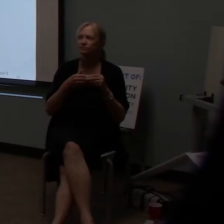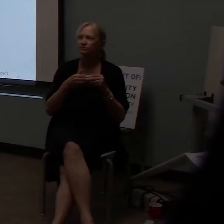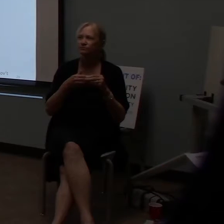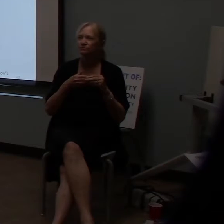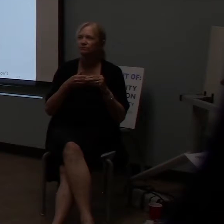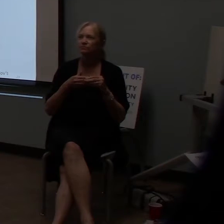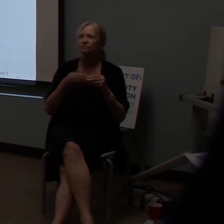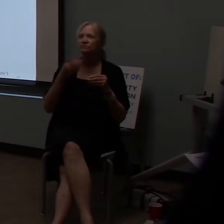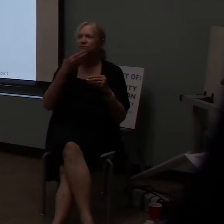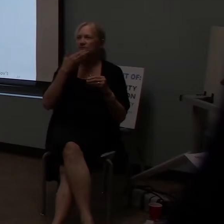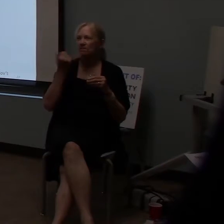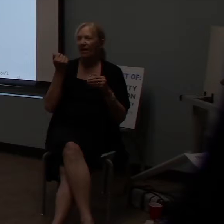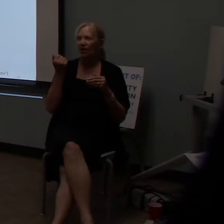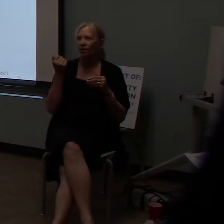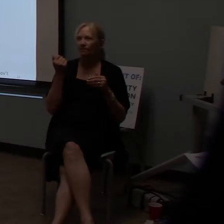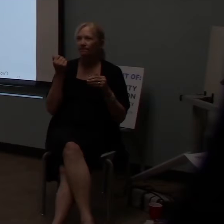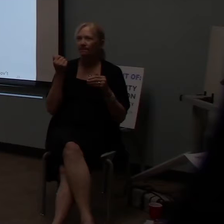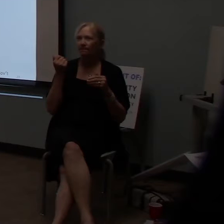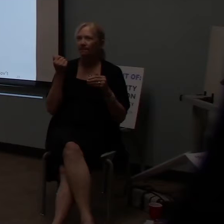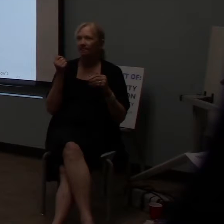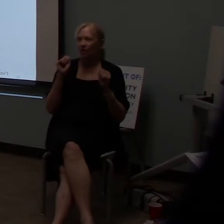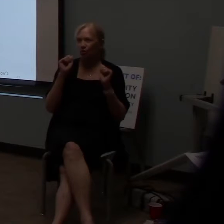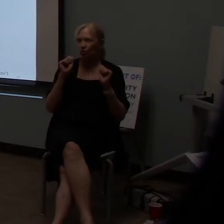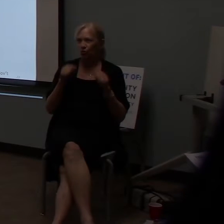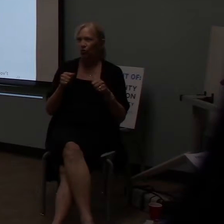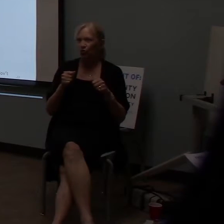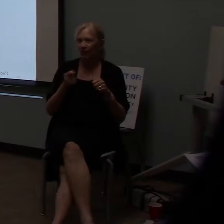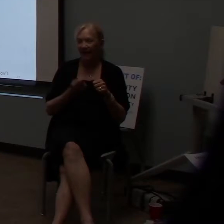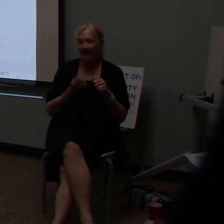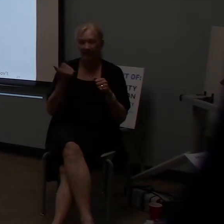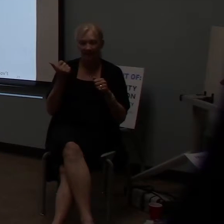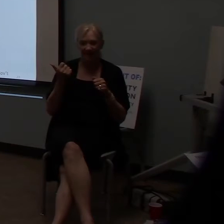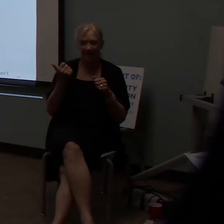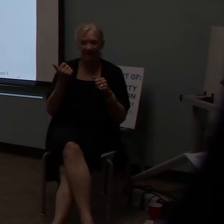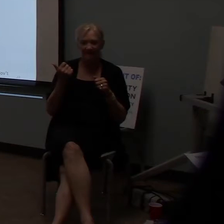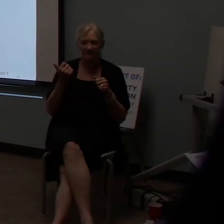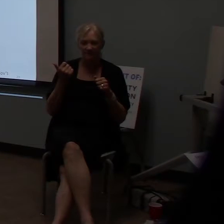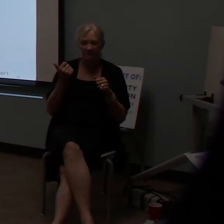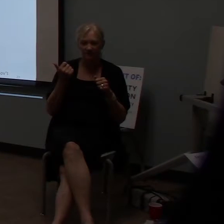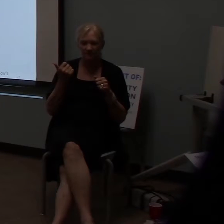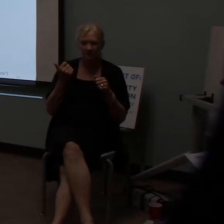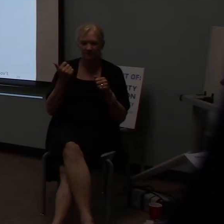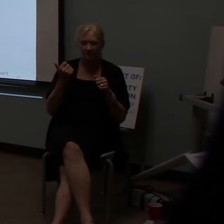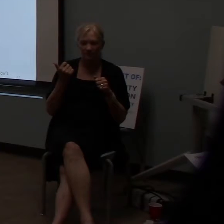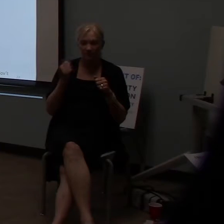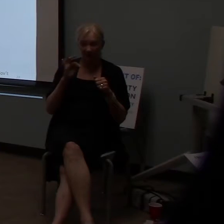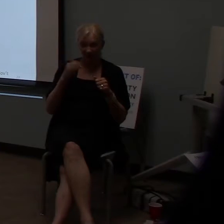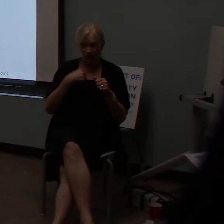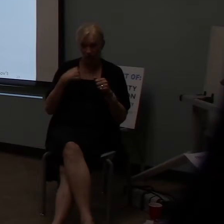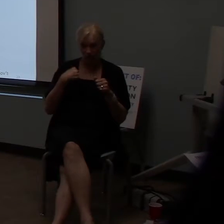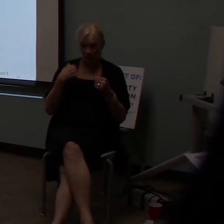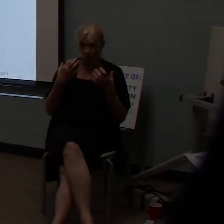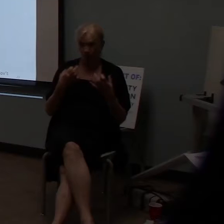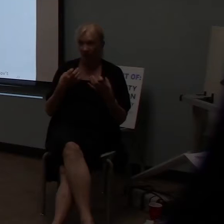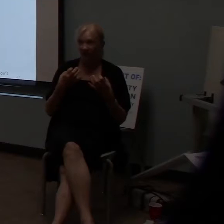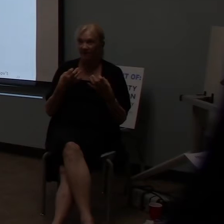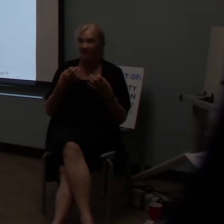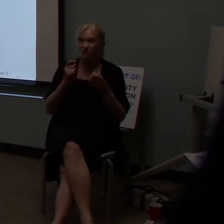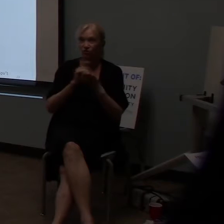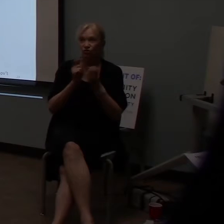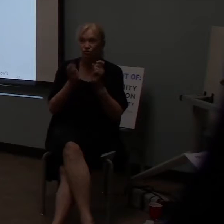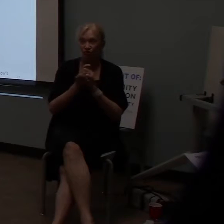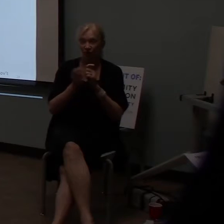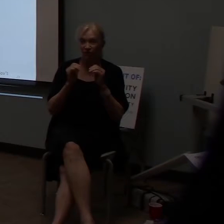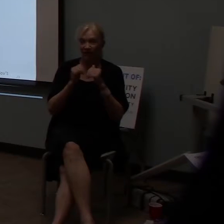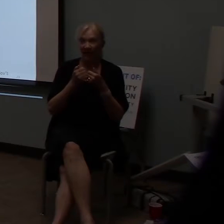better in lots of ways. And as you say, it could eliminate we could, if the people wanted, change how